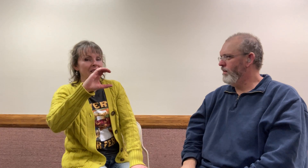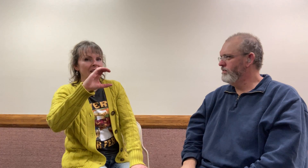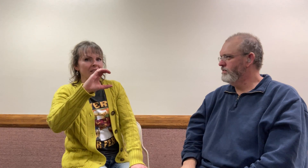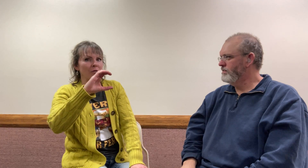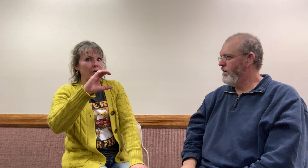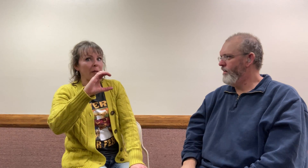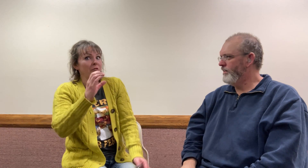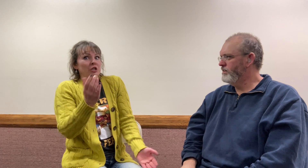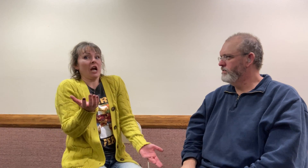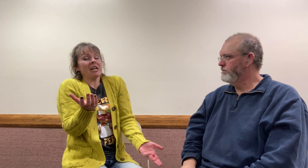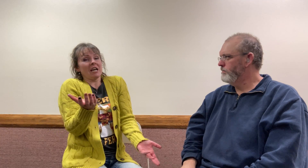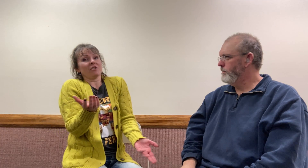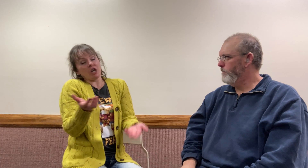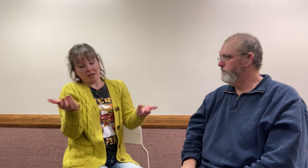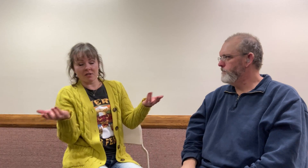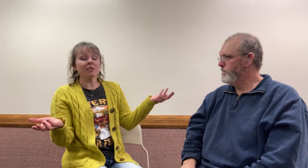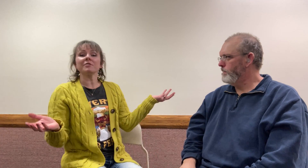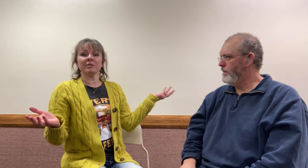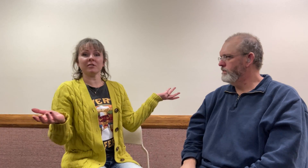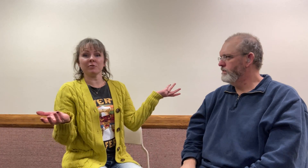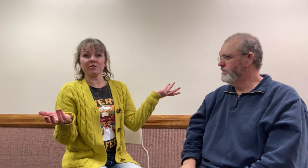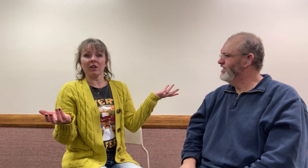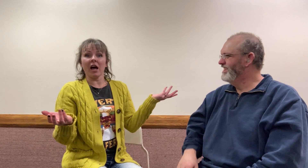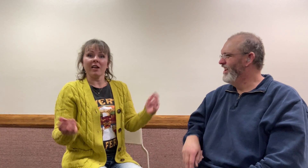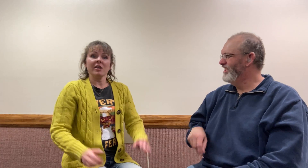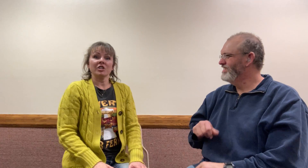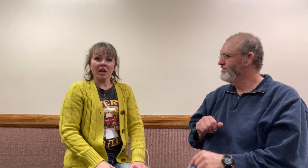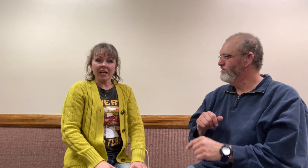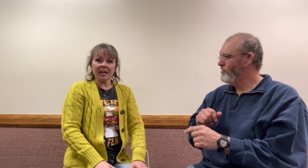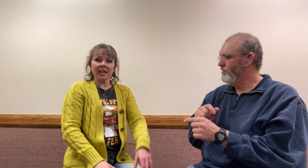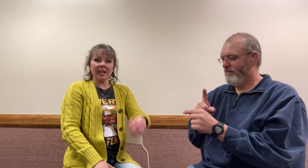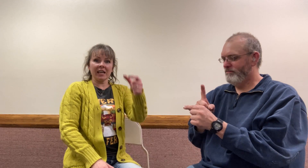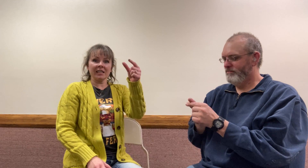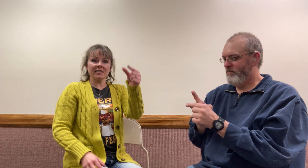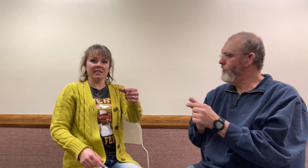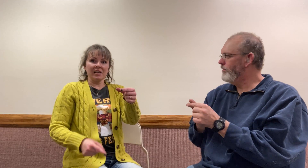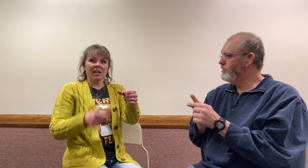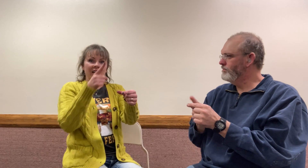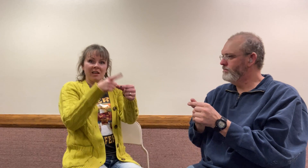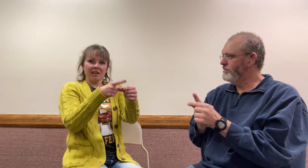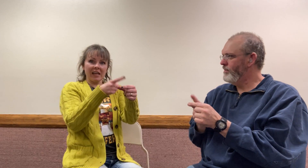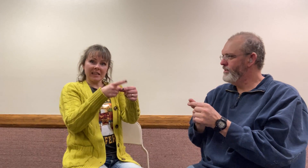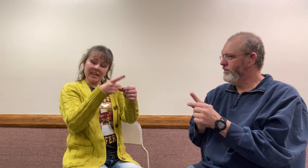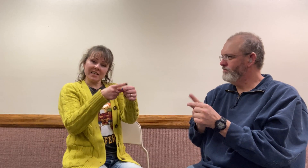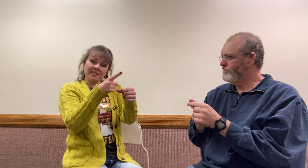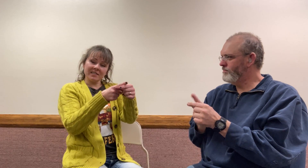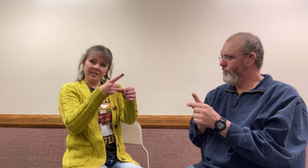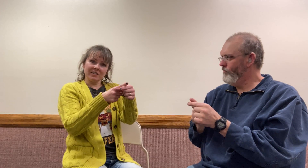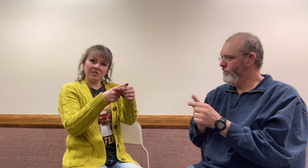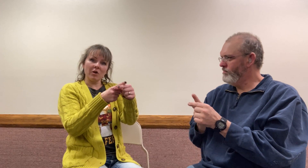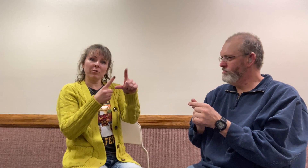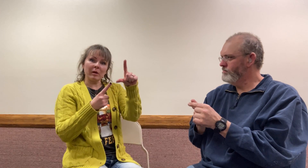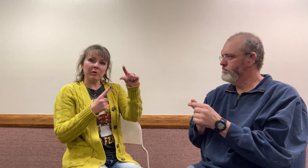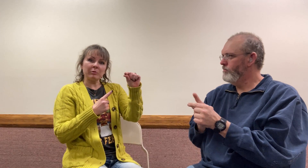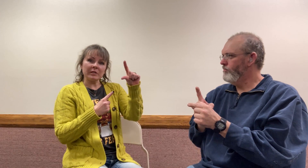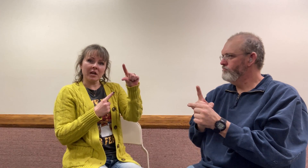C. So what about China? China's also in the news a lot. China is like this. So remember when we talked